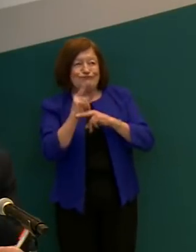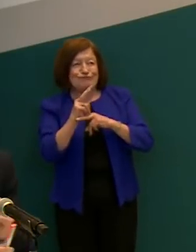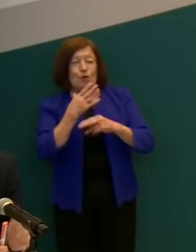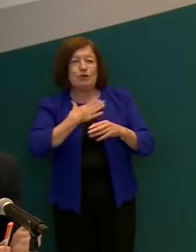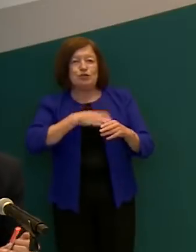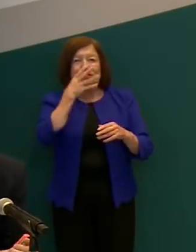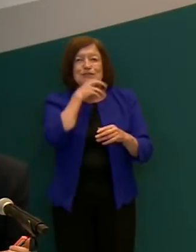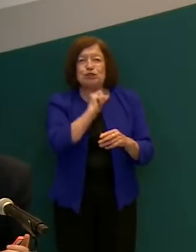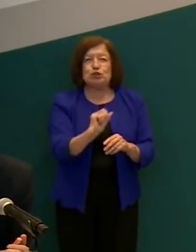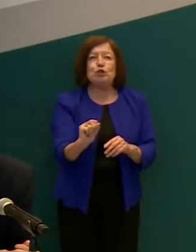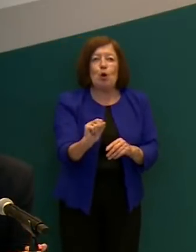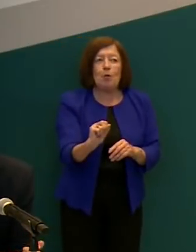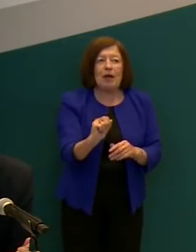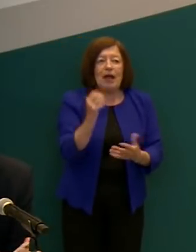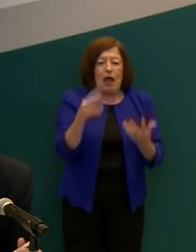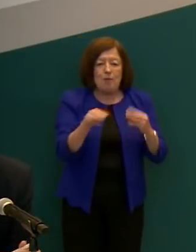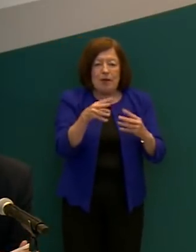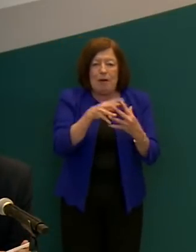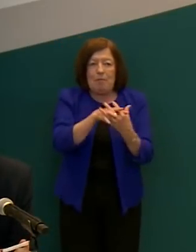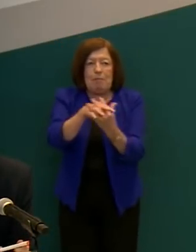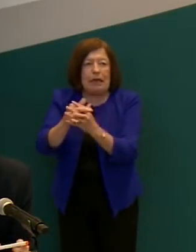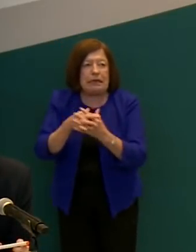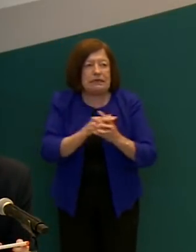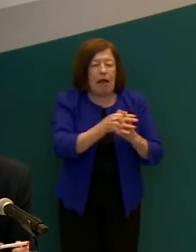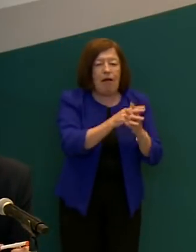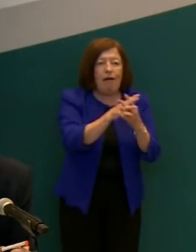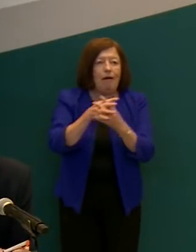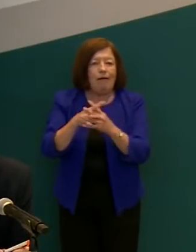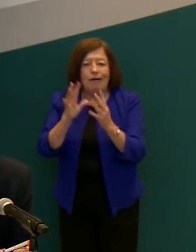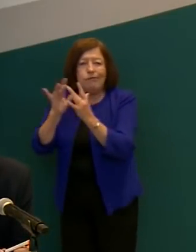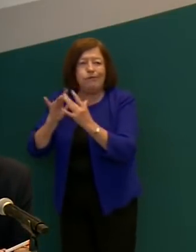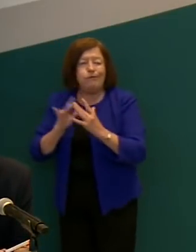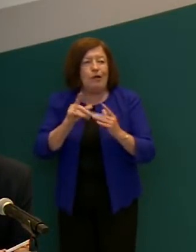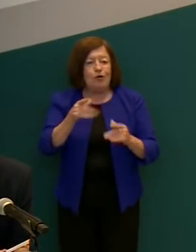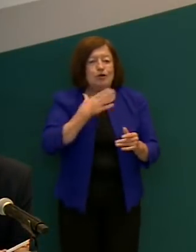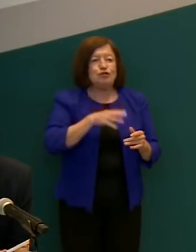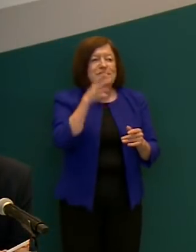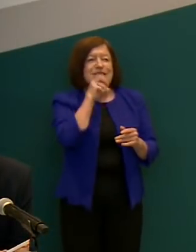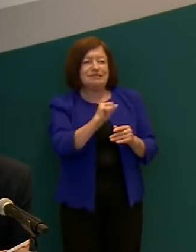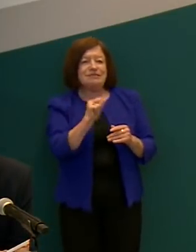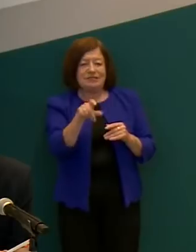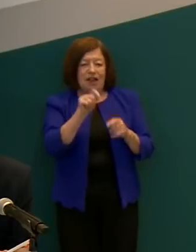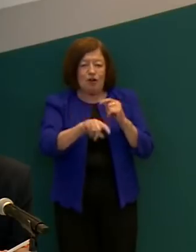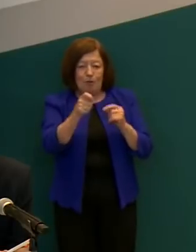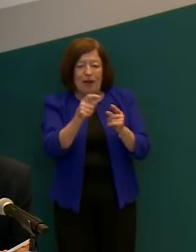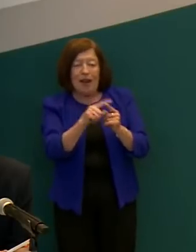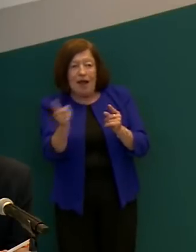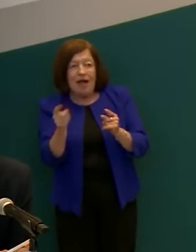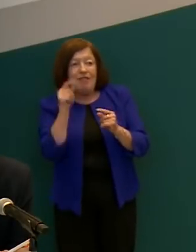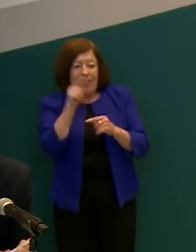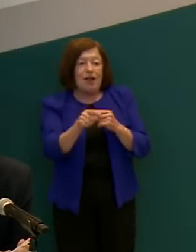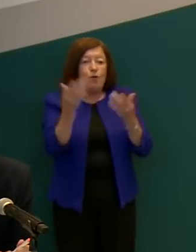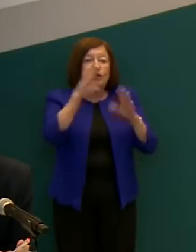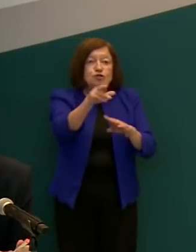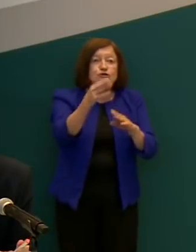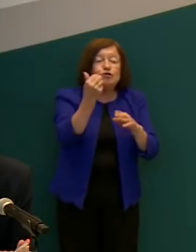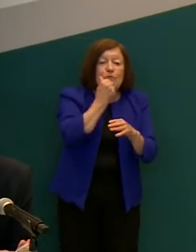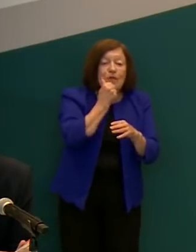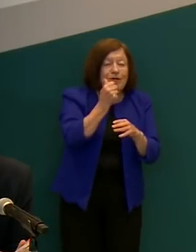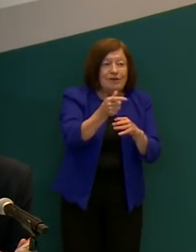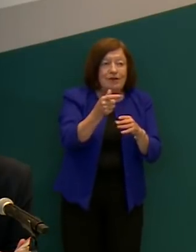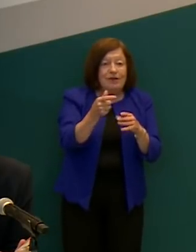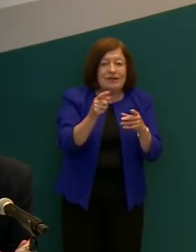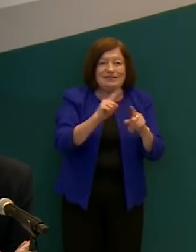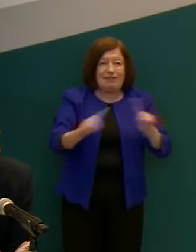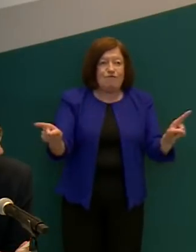assume how are people mixing, and if those assumptions are just a little bit off, then your model is quite a distance